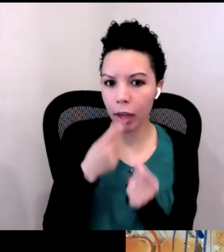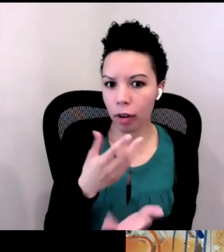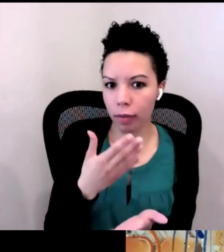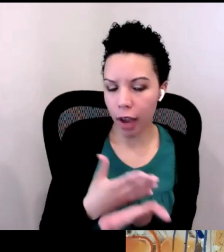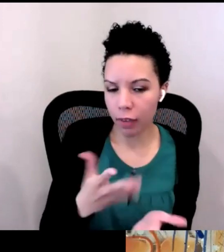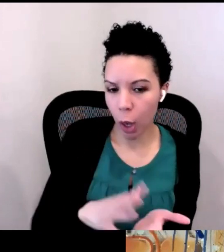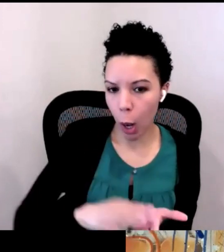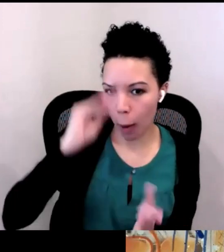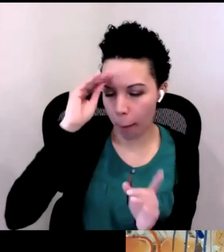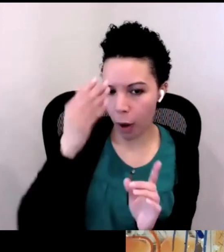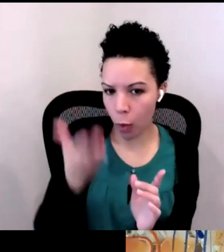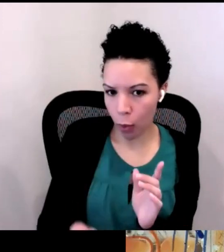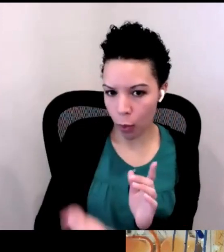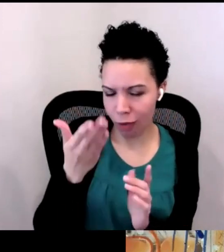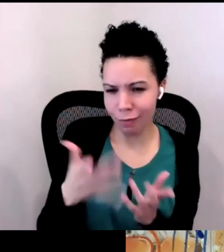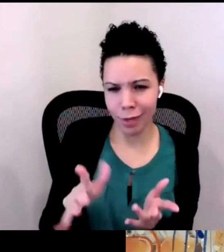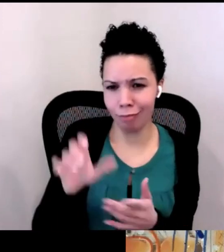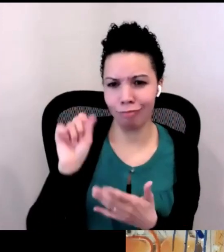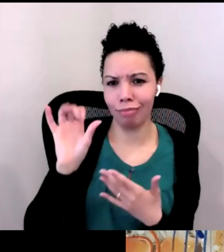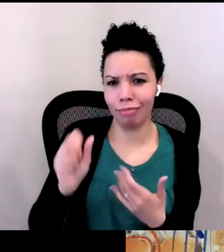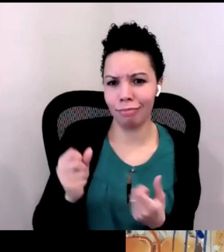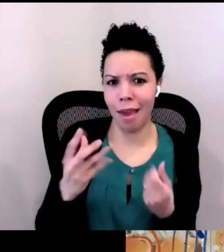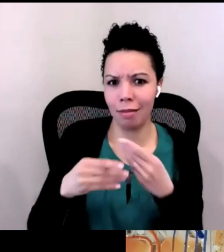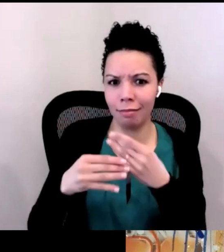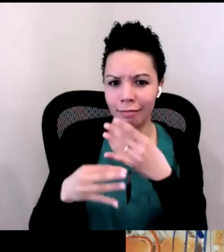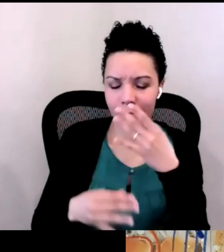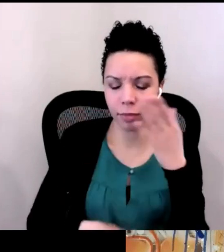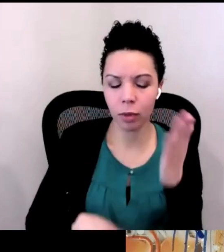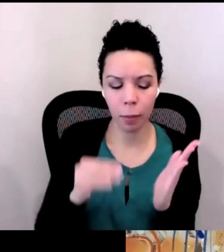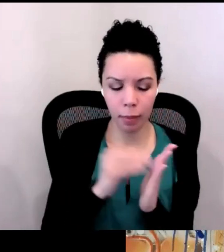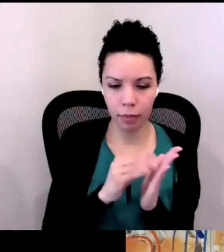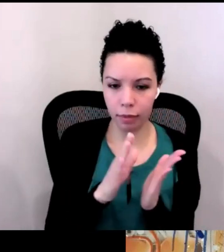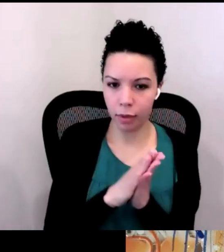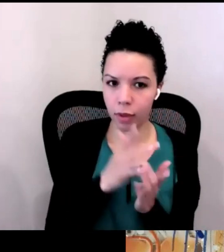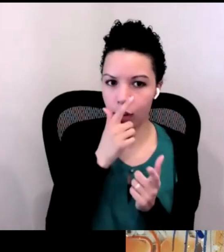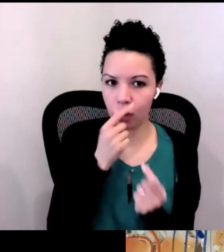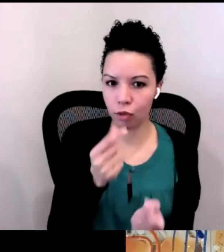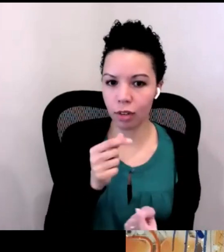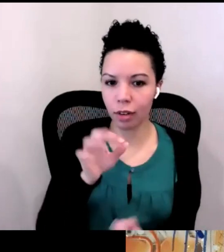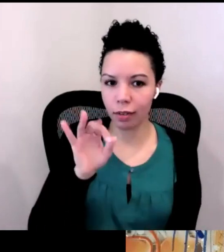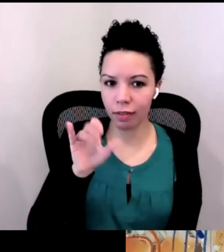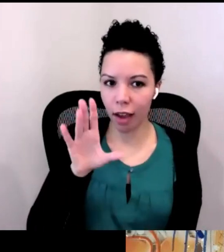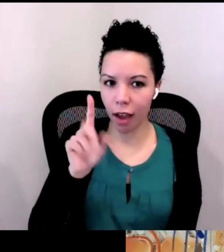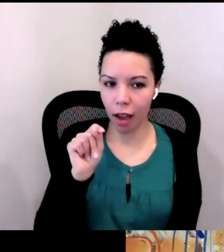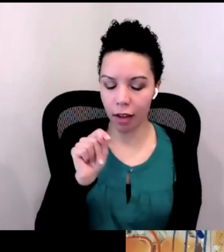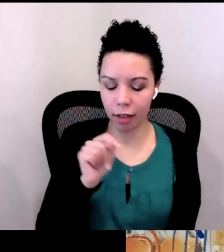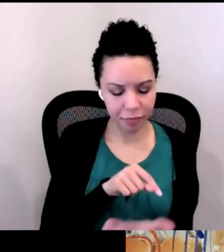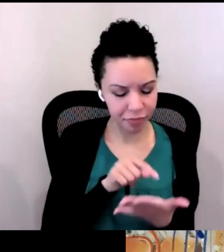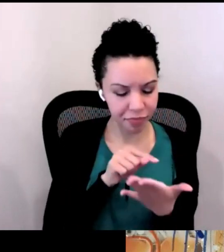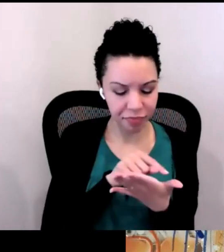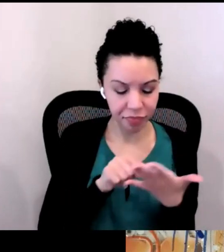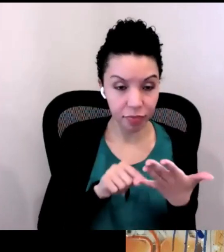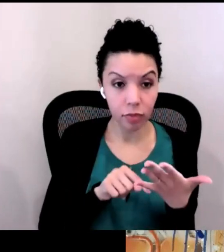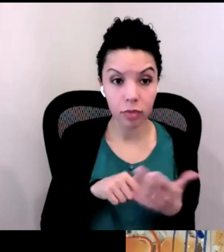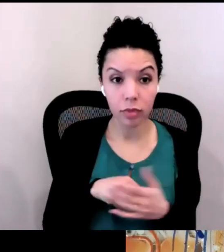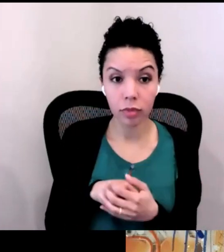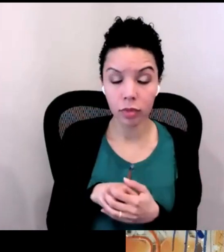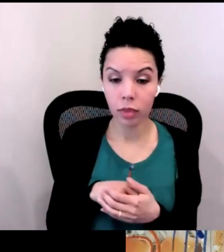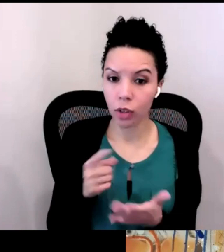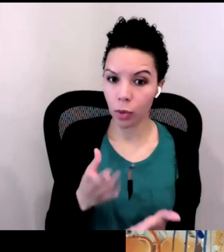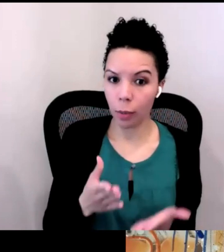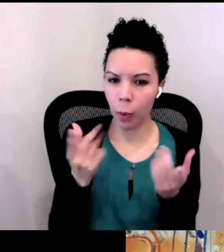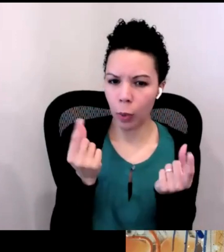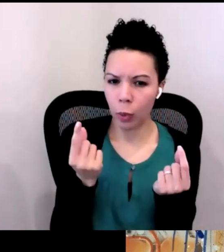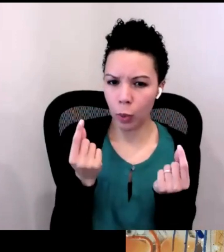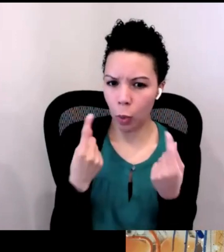like 100. So make sure you fill in an interesting fact. Okay. What she recommends you do as a